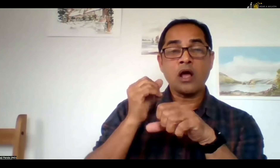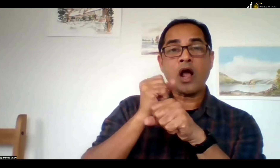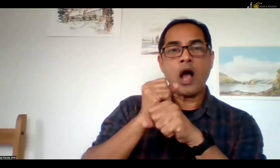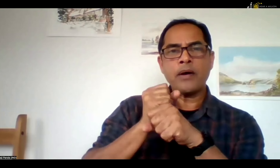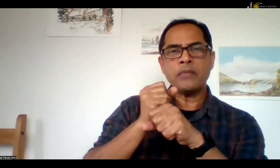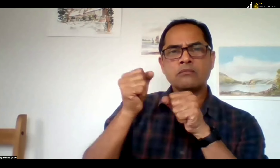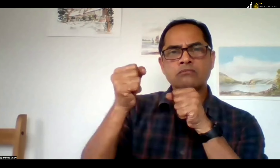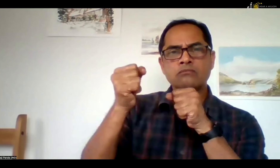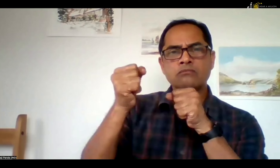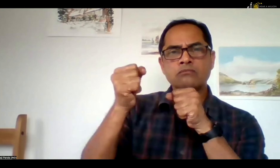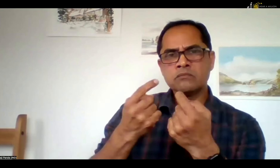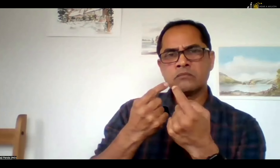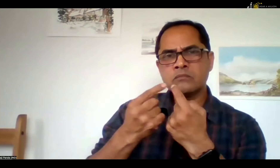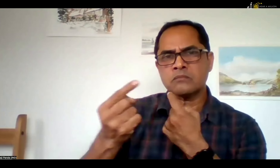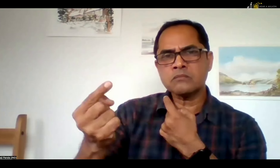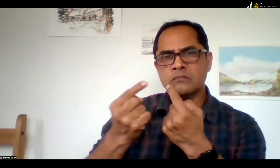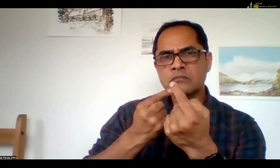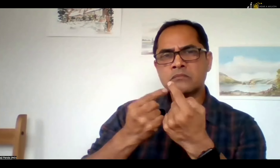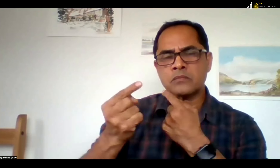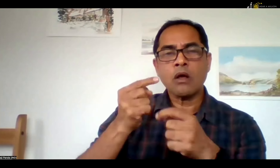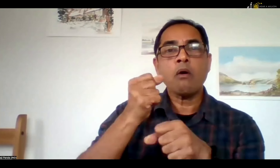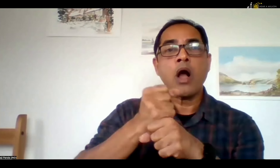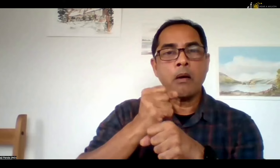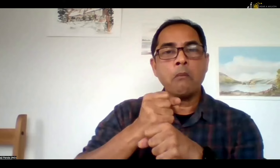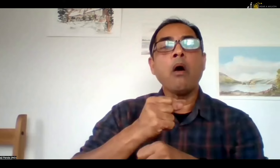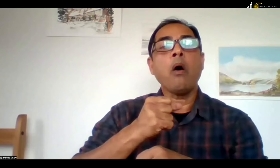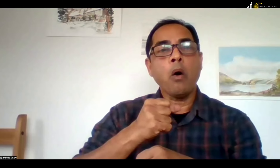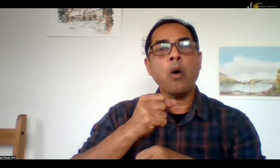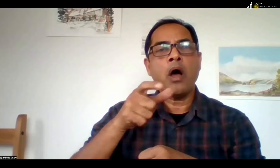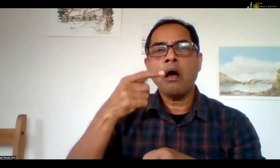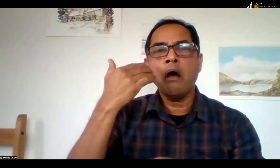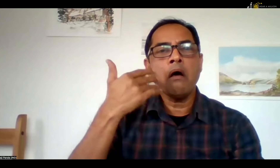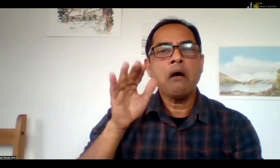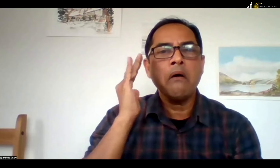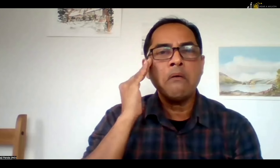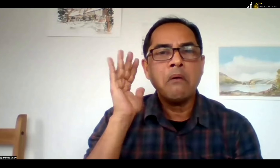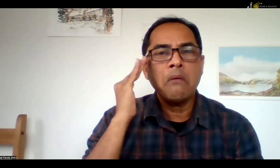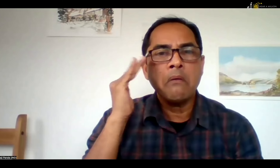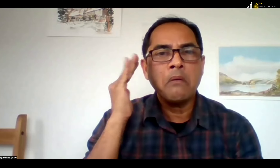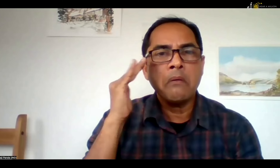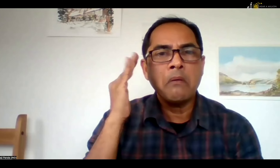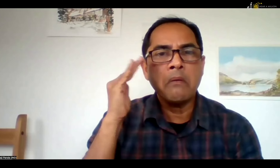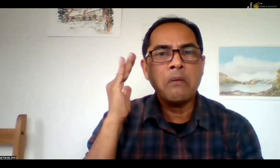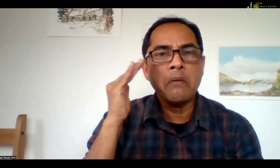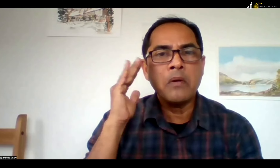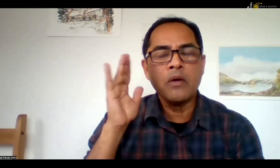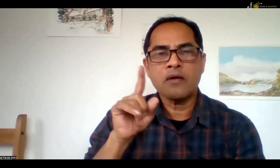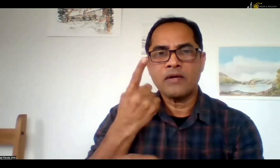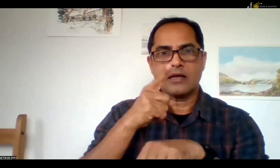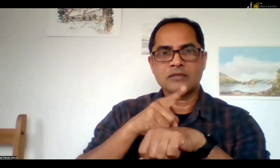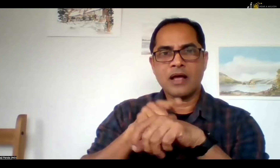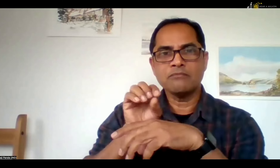blame. But we have to get into the conversations with the government. Let them know, because they might not have